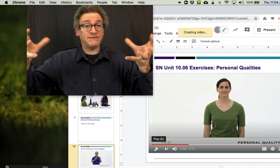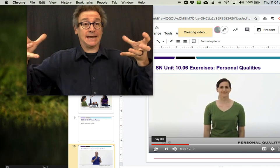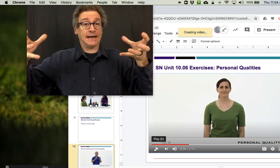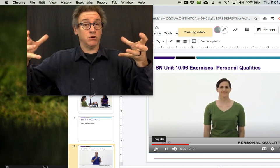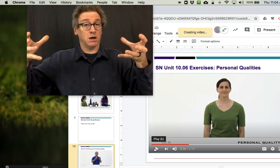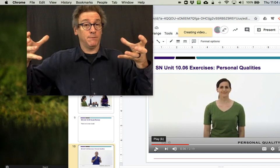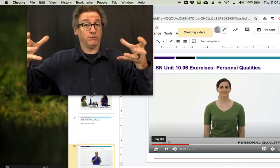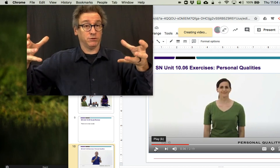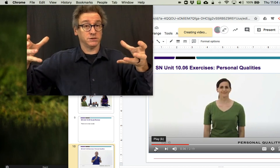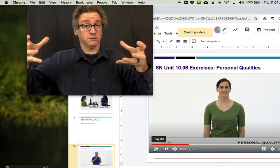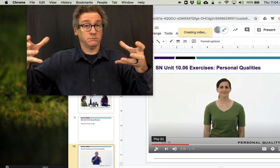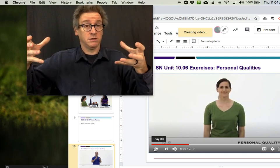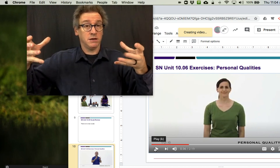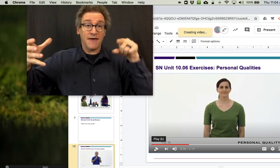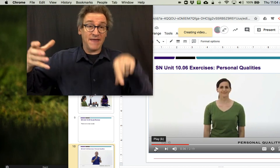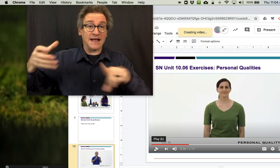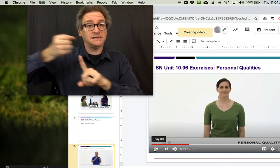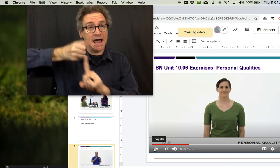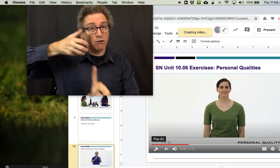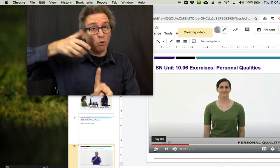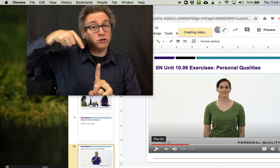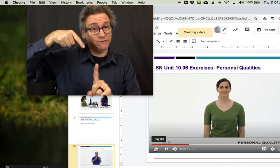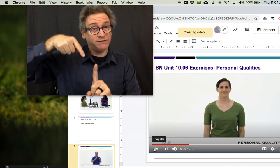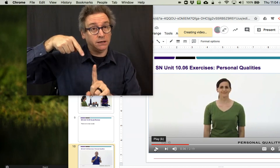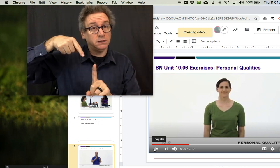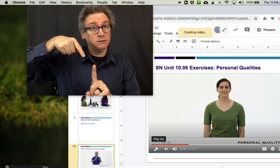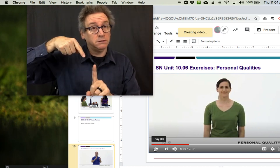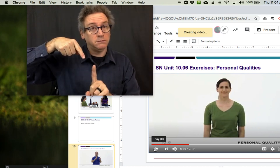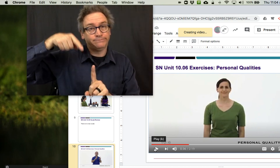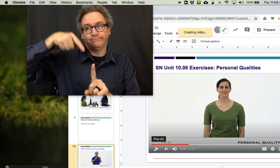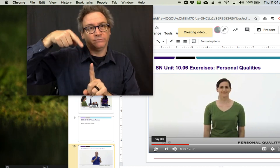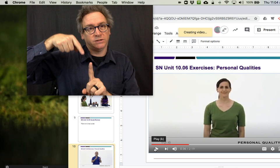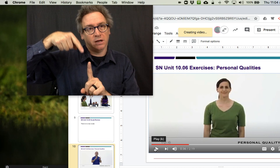of anecdote about the person, and that's that role shifting